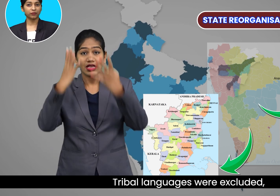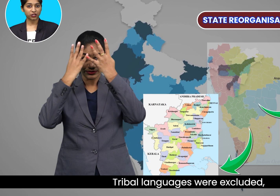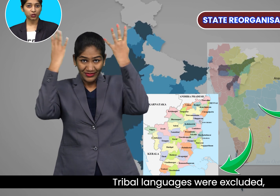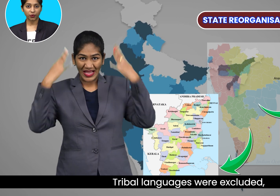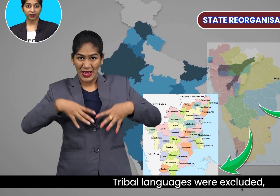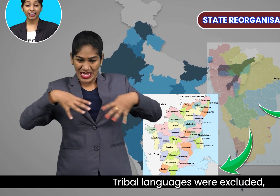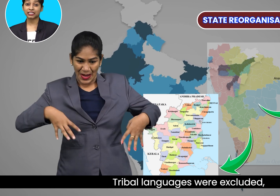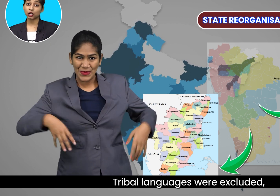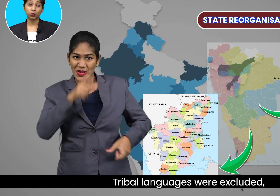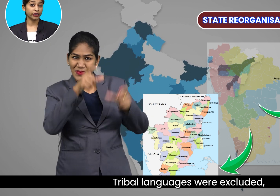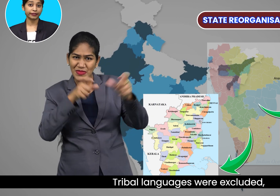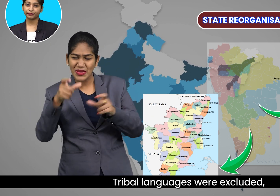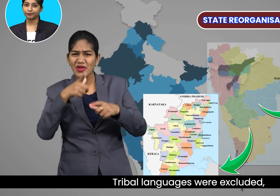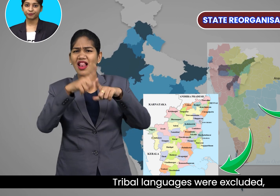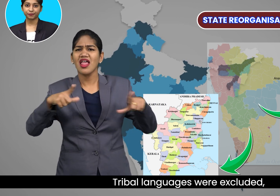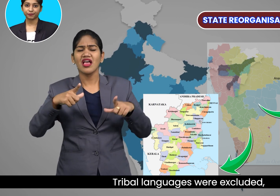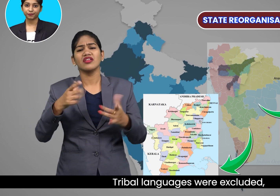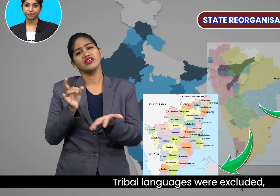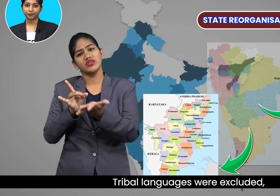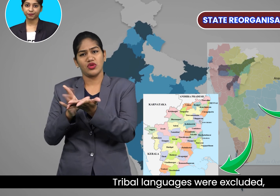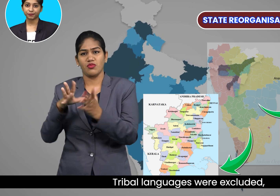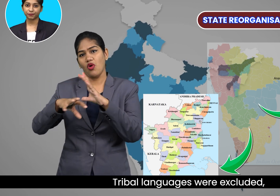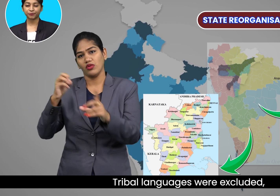Tribal languages were excluded,